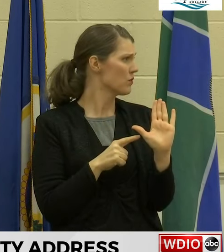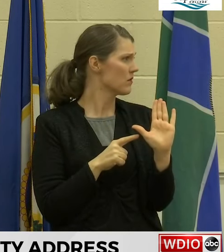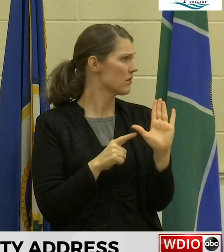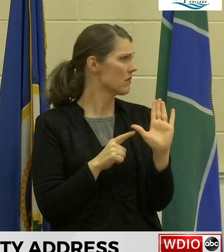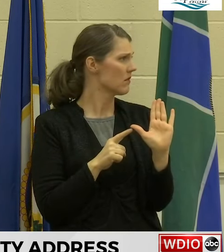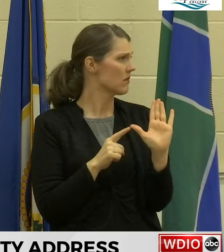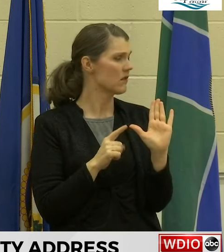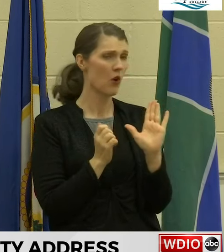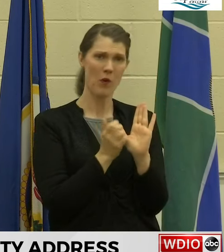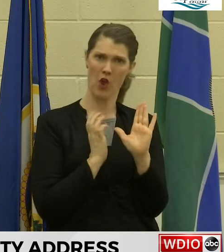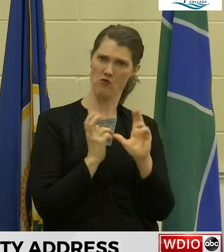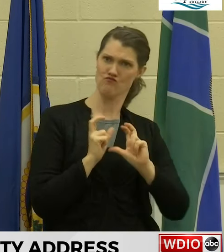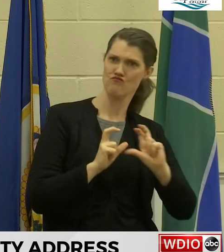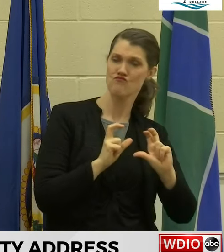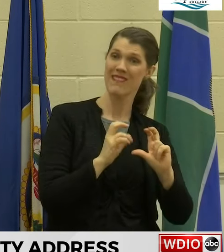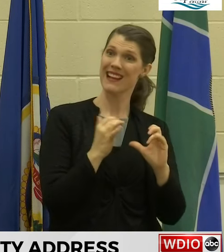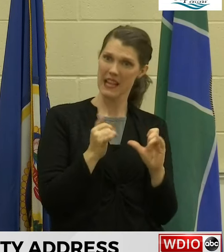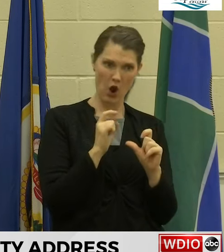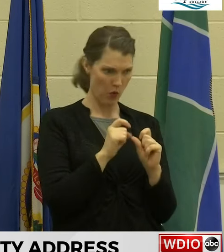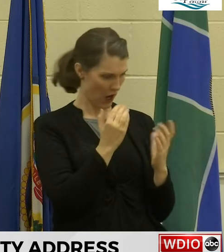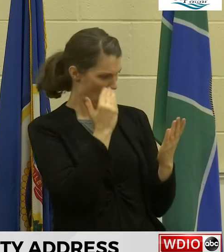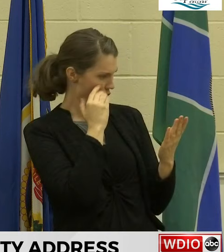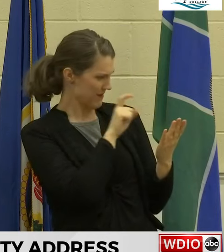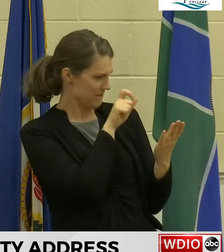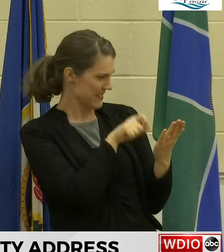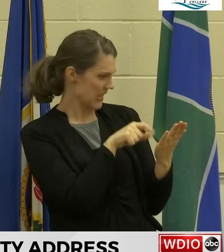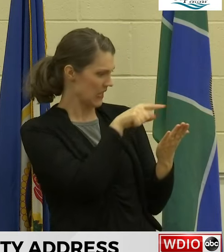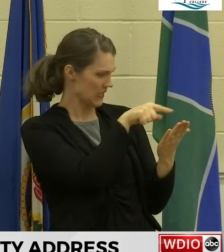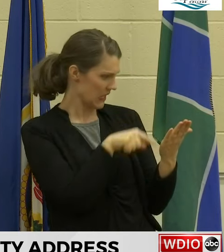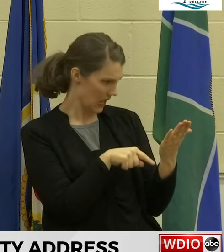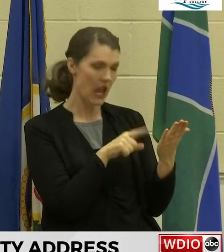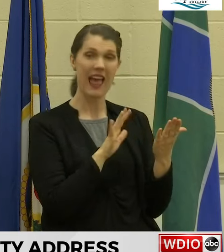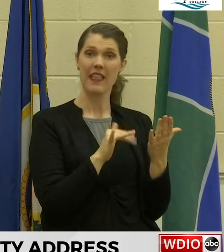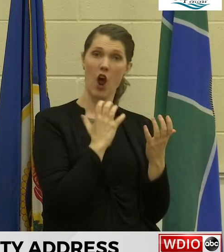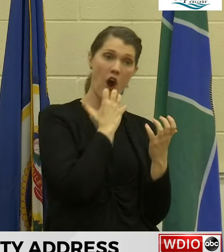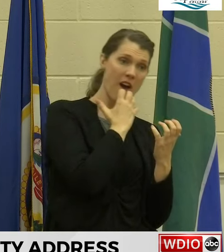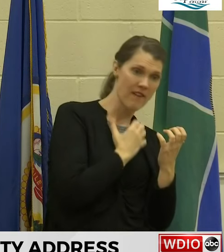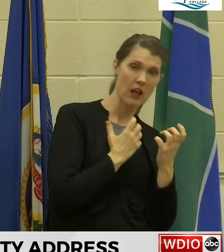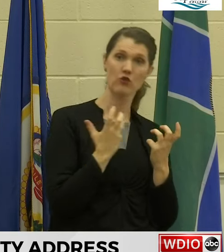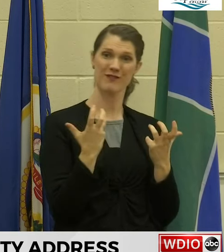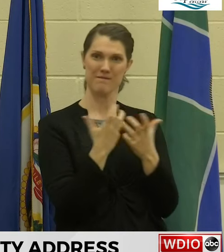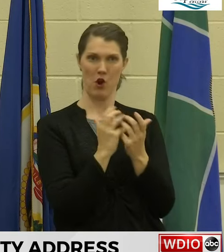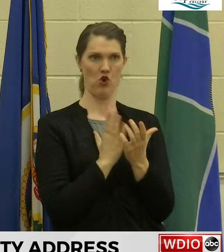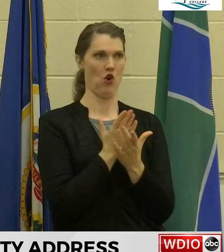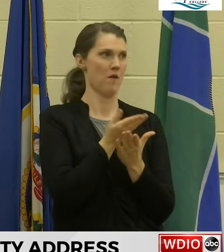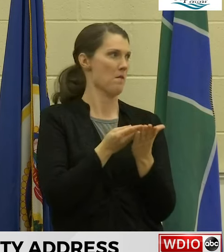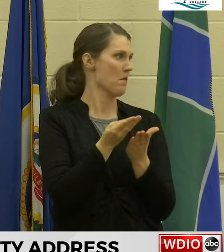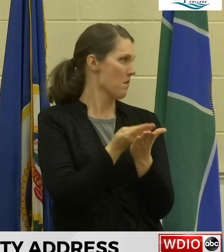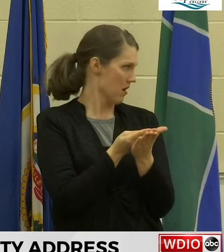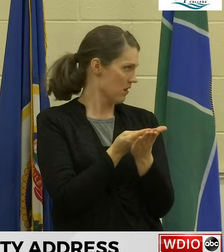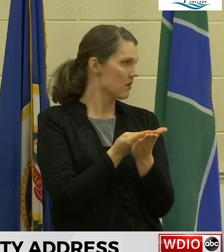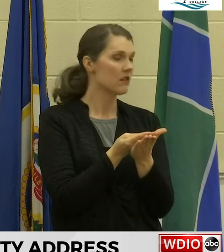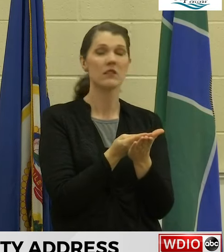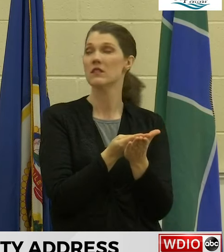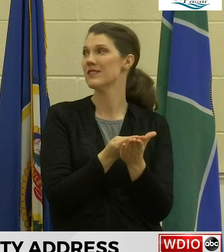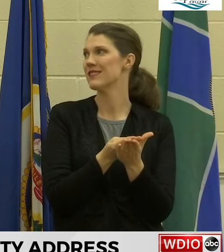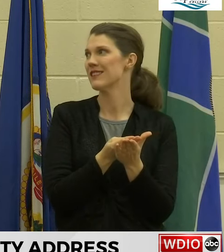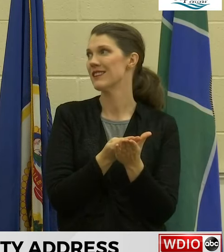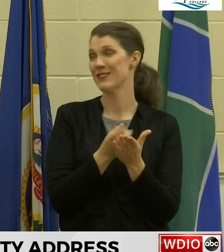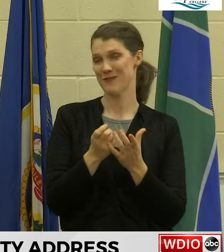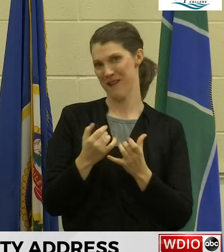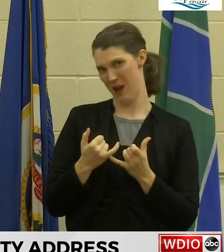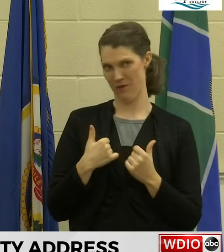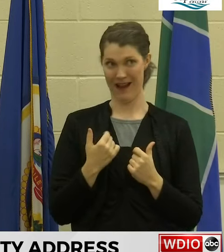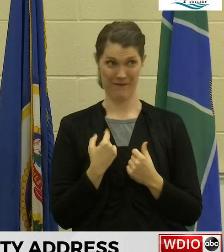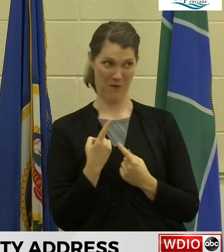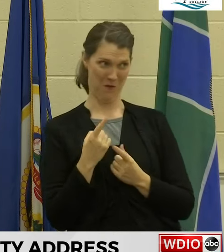numbers. And now we can more precisely ensure that our values align. And so I do have an ask